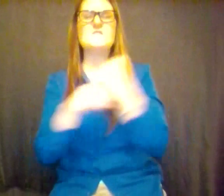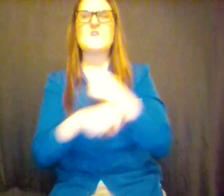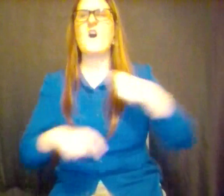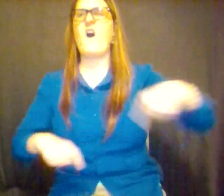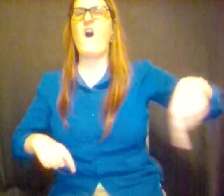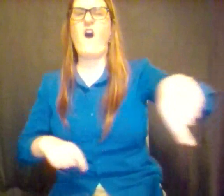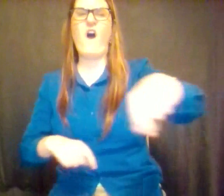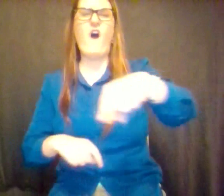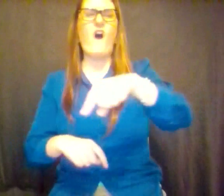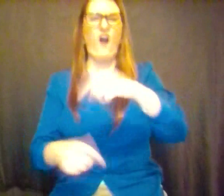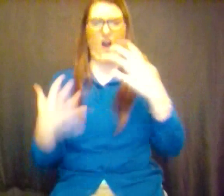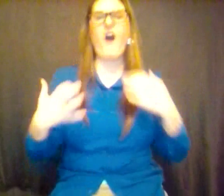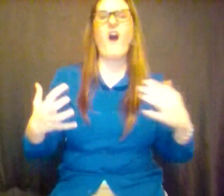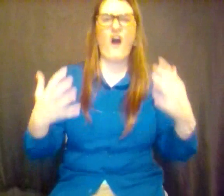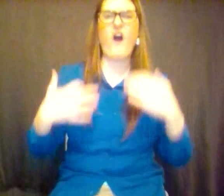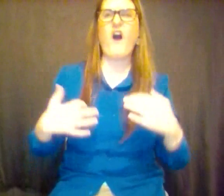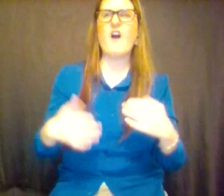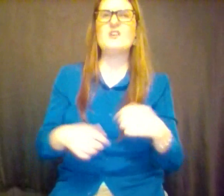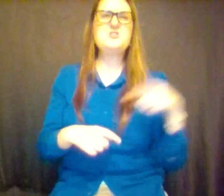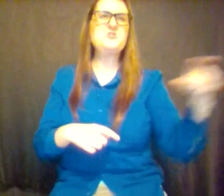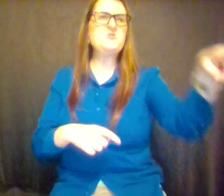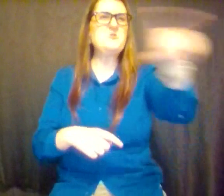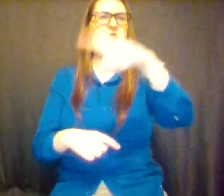to fight me! Or are you chicken?"